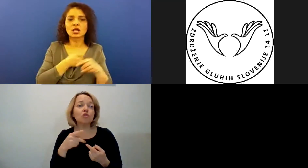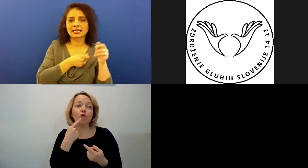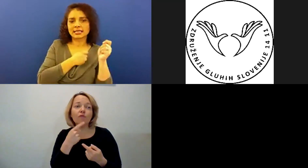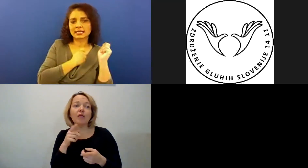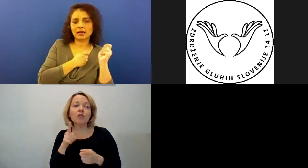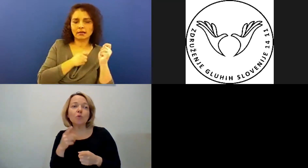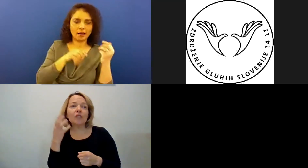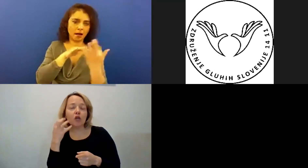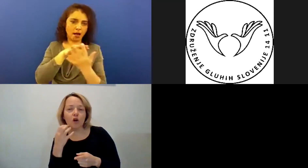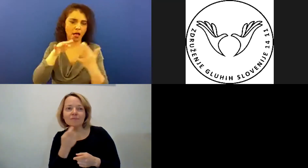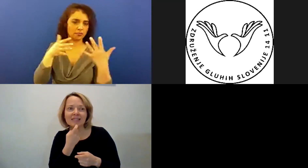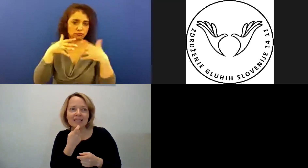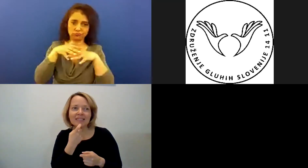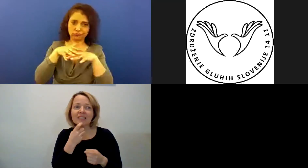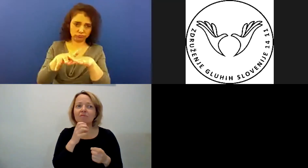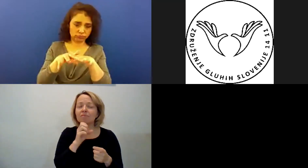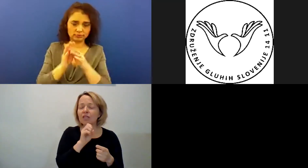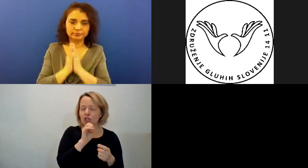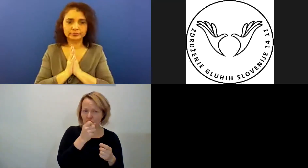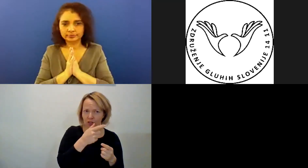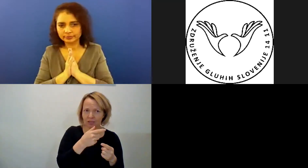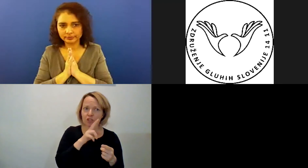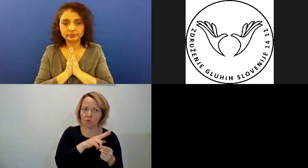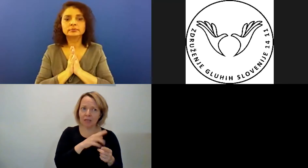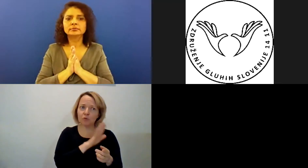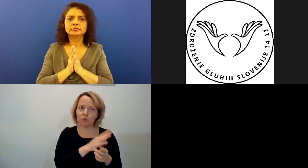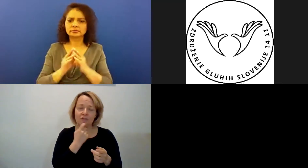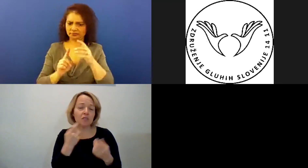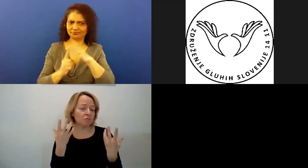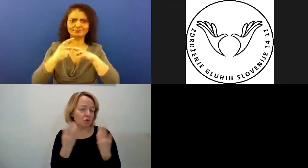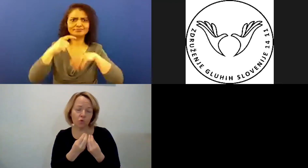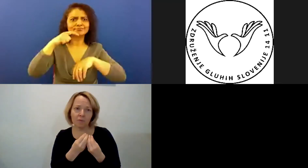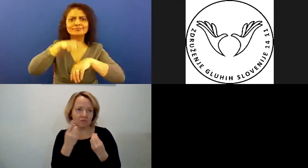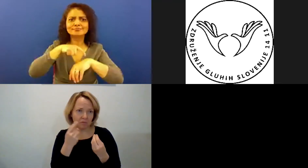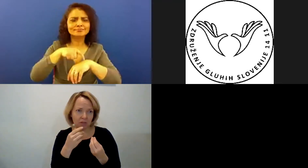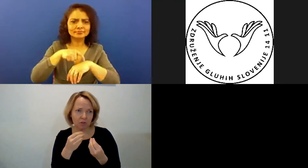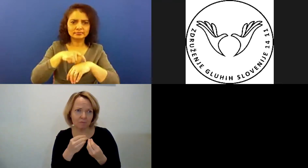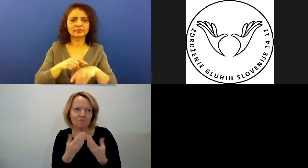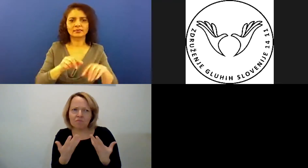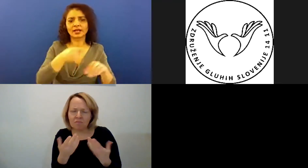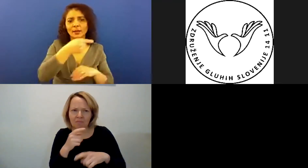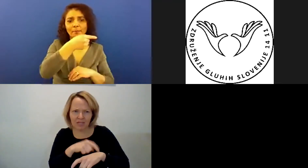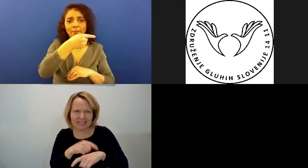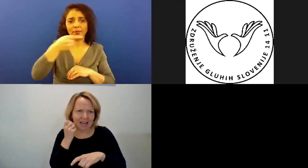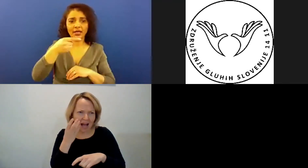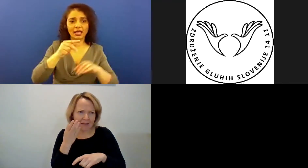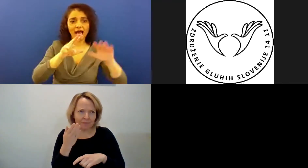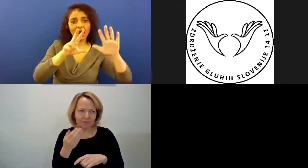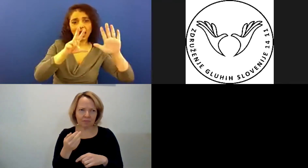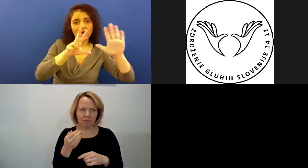general population, and we shared a language, both the Roma and the Sinti.